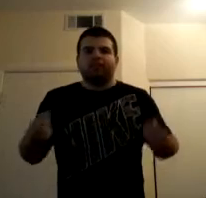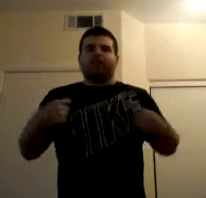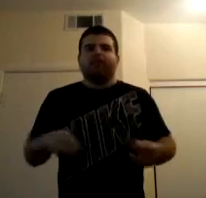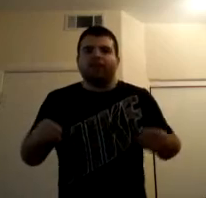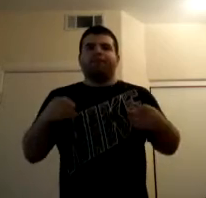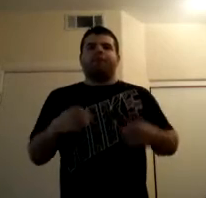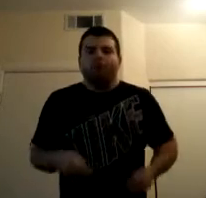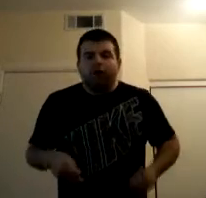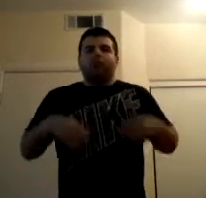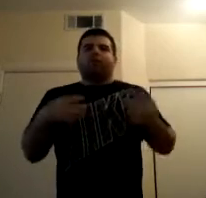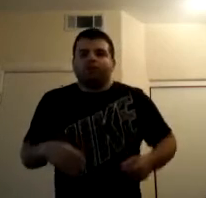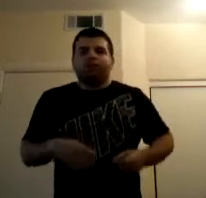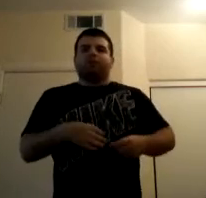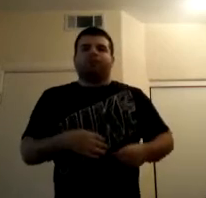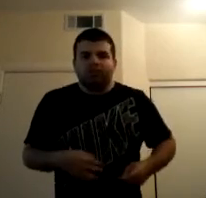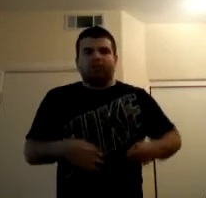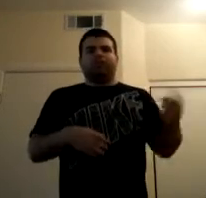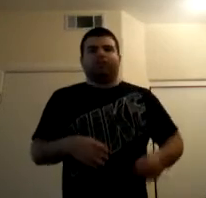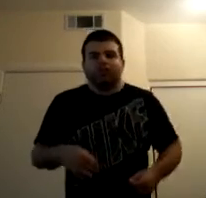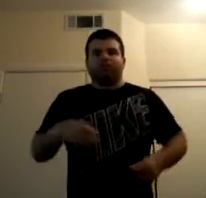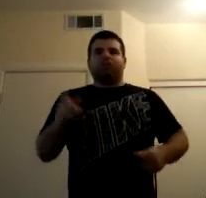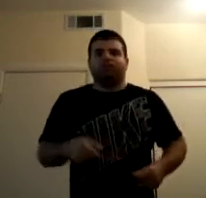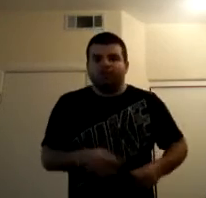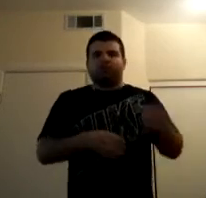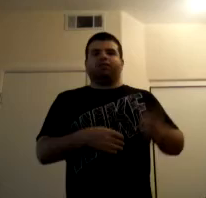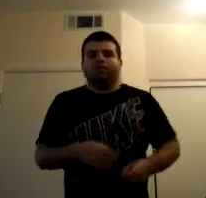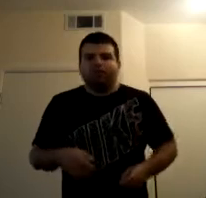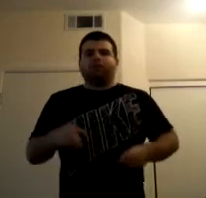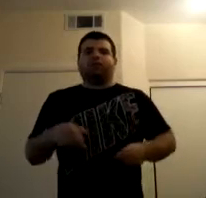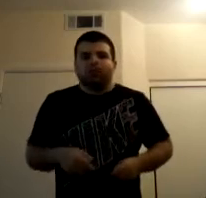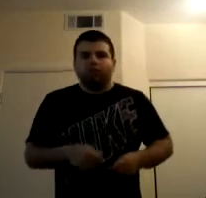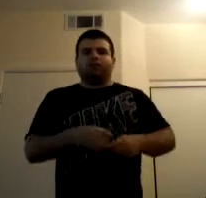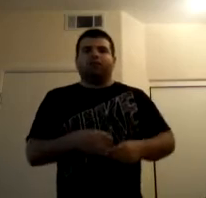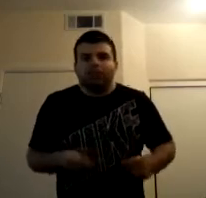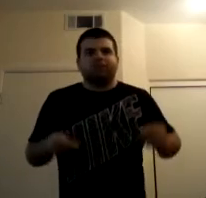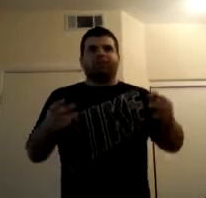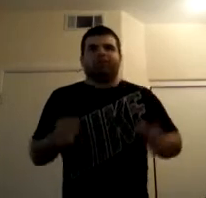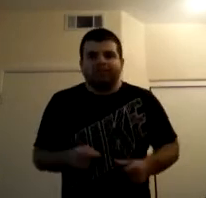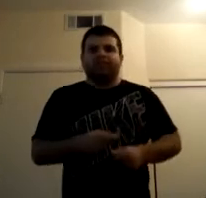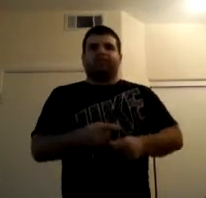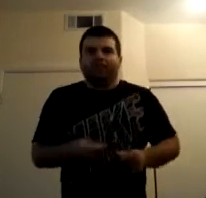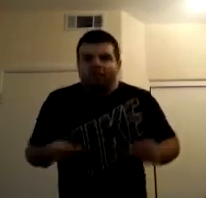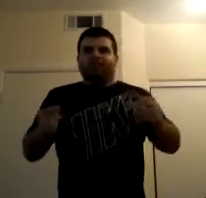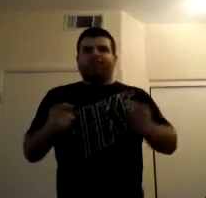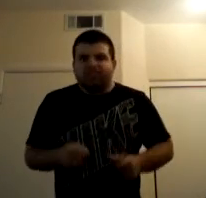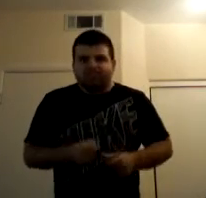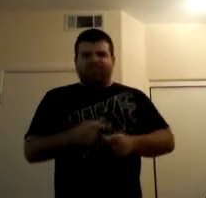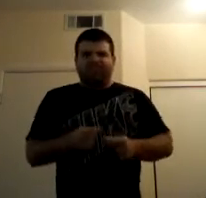he's a dead man walking. Say it's where I'm supposed to live, and ask God to take my soul in case I go unforgiven. Some killers, you know, I'm